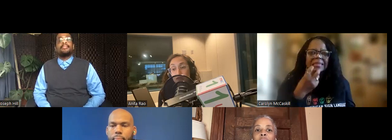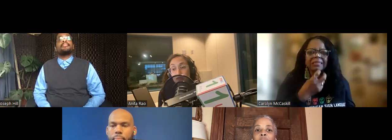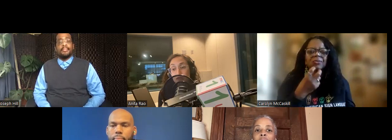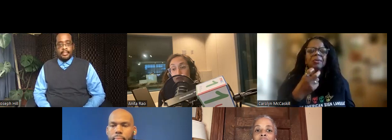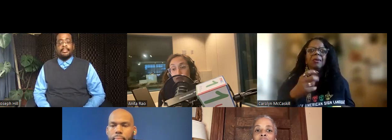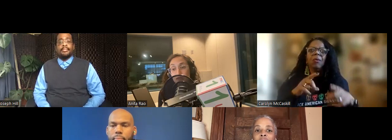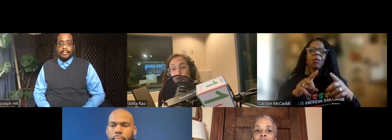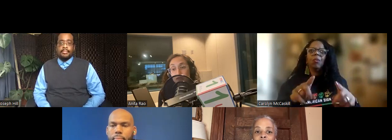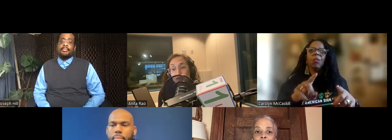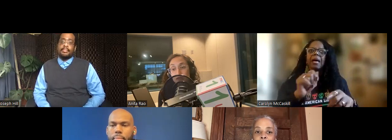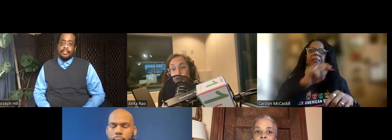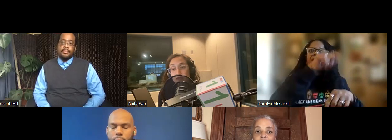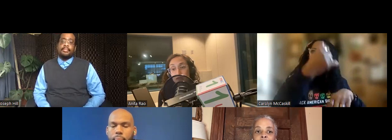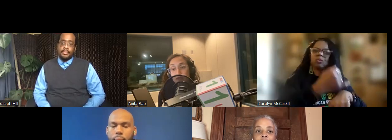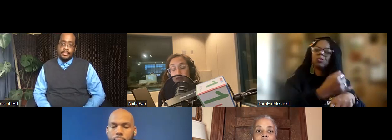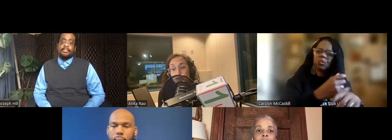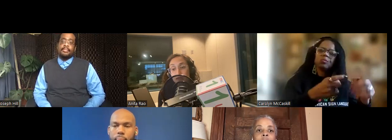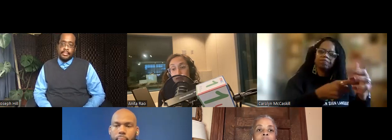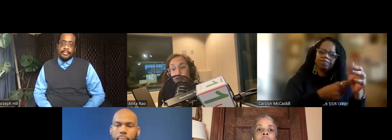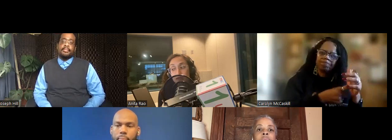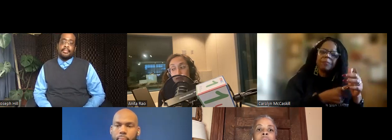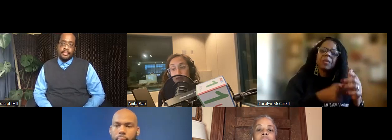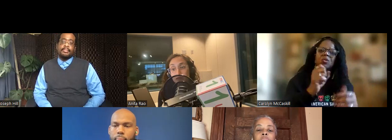not required to learn speech,